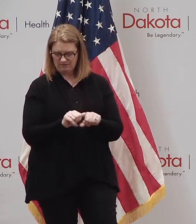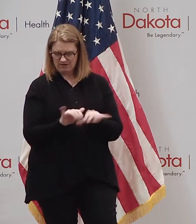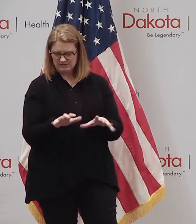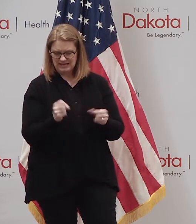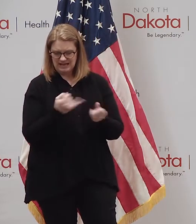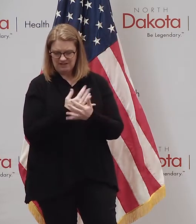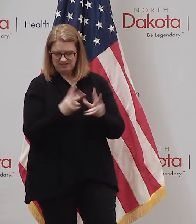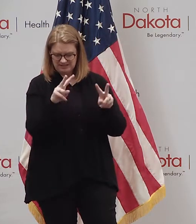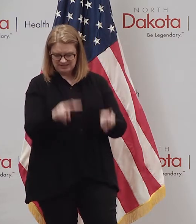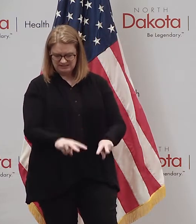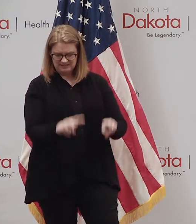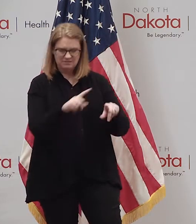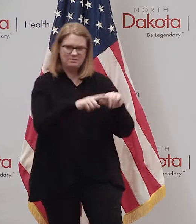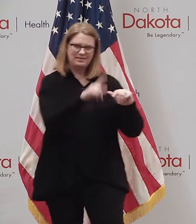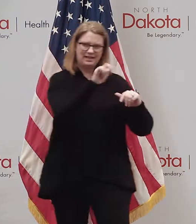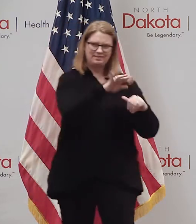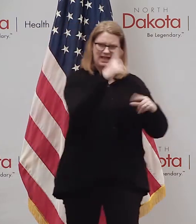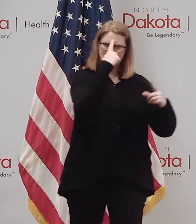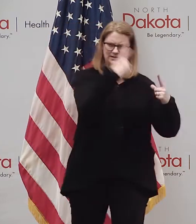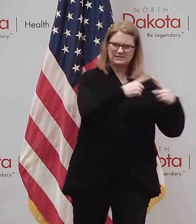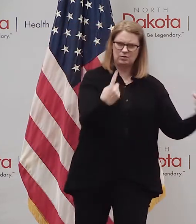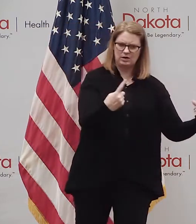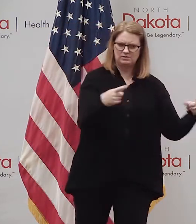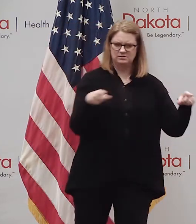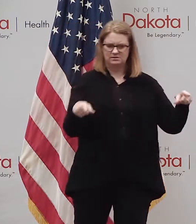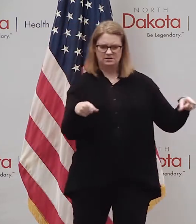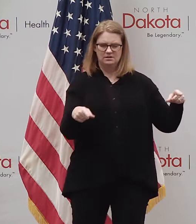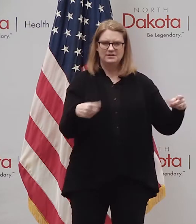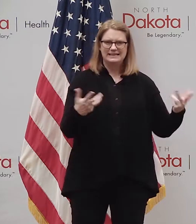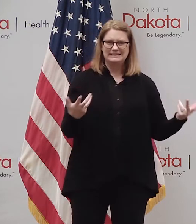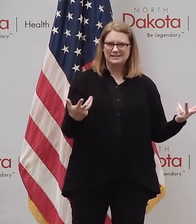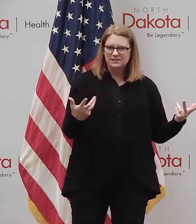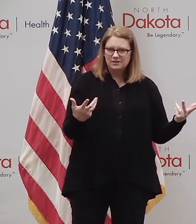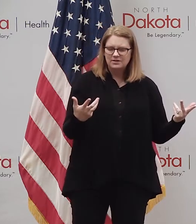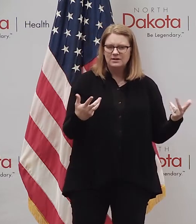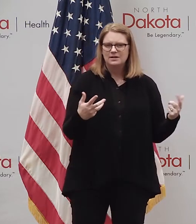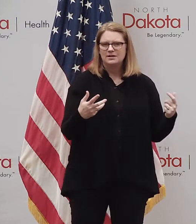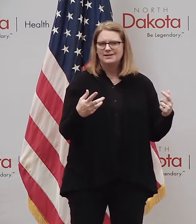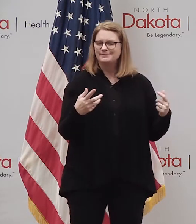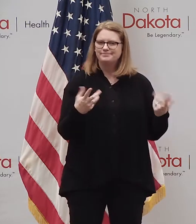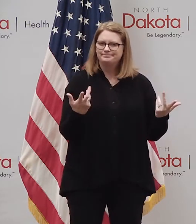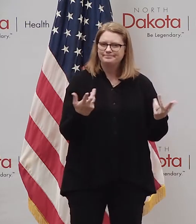me you have coronavirus, but the lab doesn't agree. They're saying it's positive or negative, whichever way.